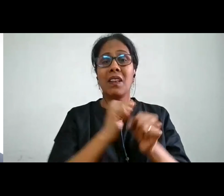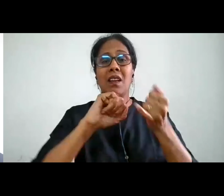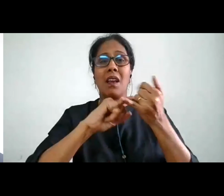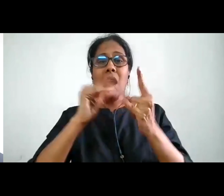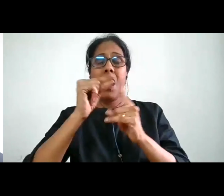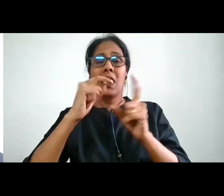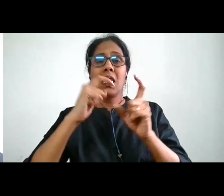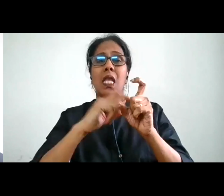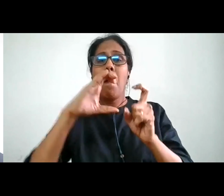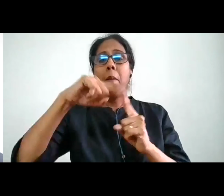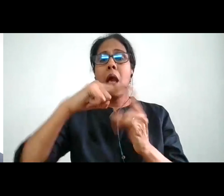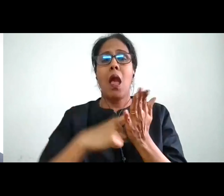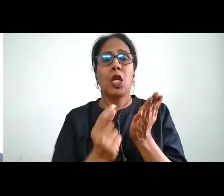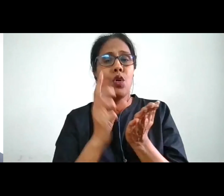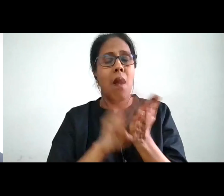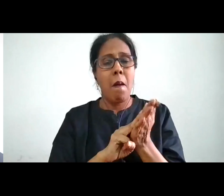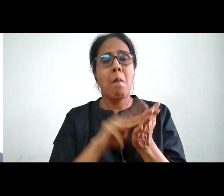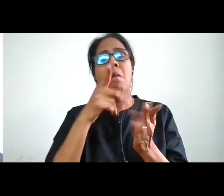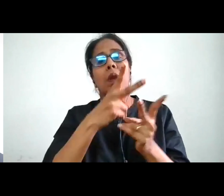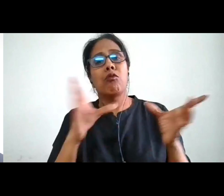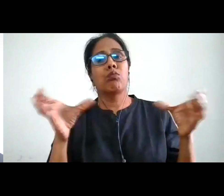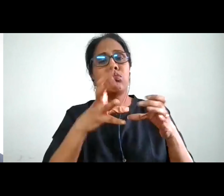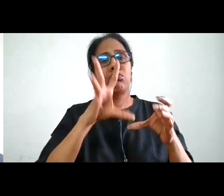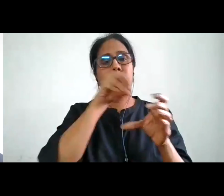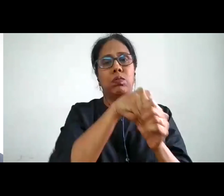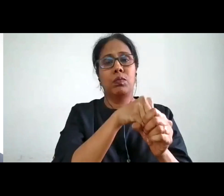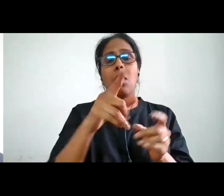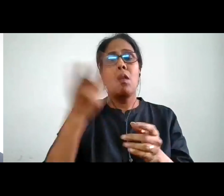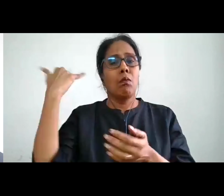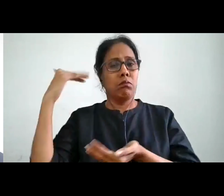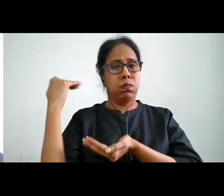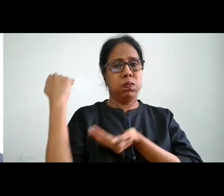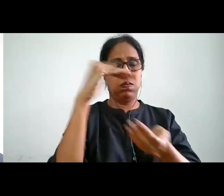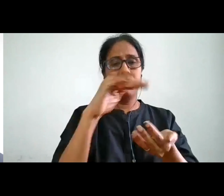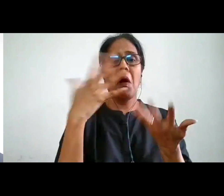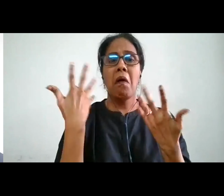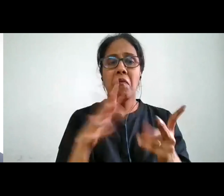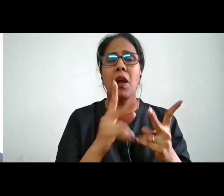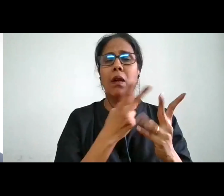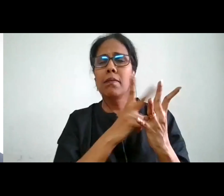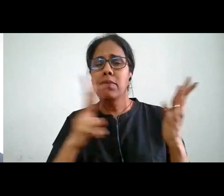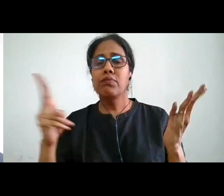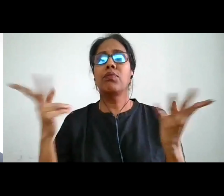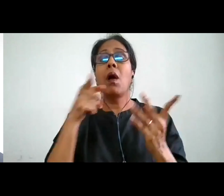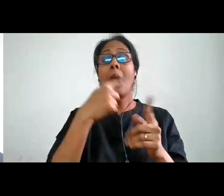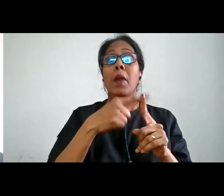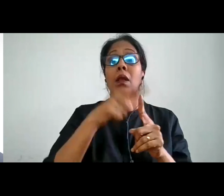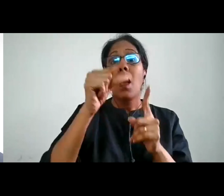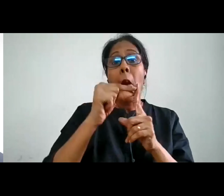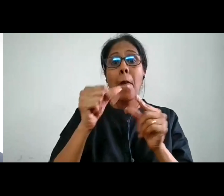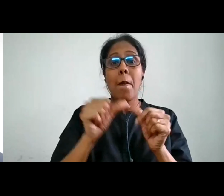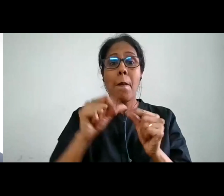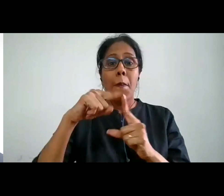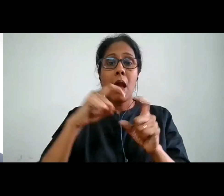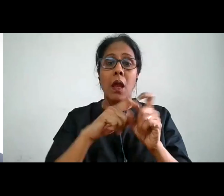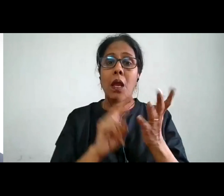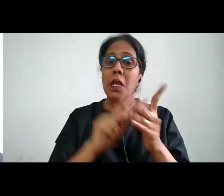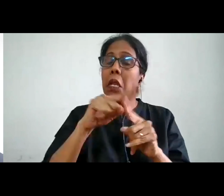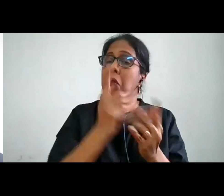Awarded with IEEE Essay Standards Medallion in December 2016, he has several patents to his name and contributions to